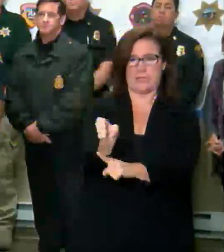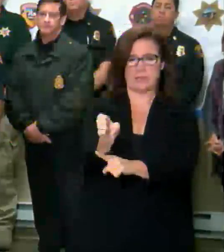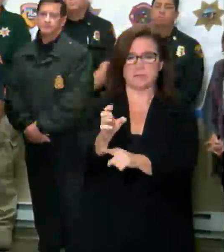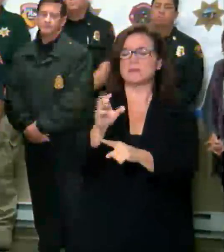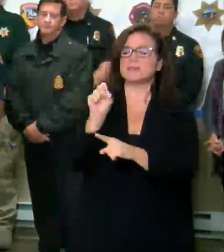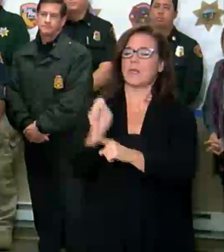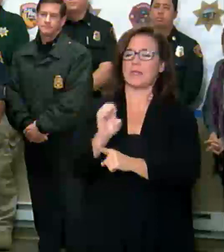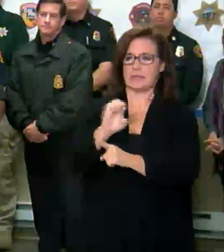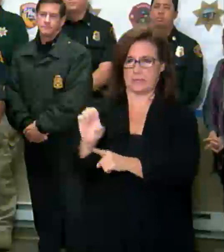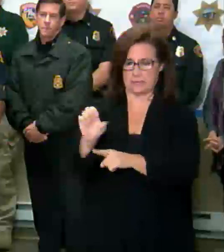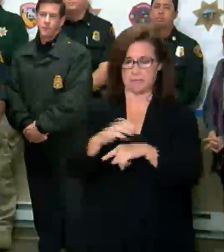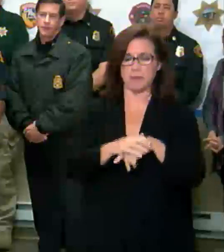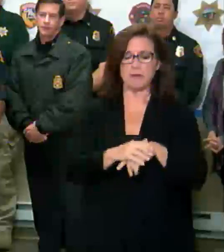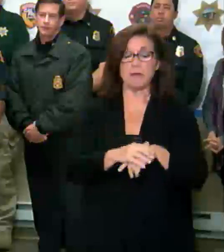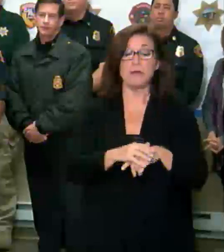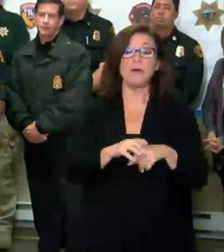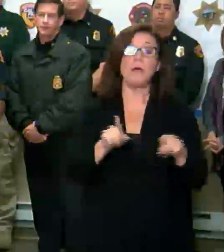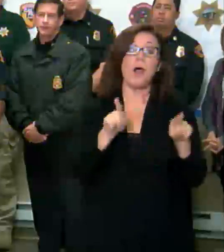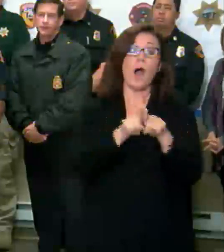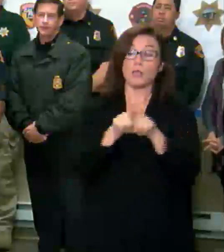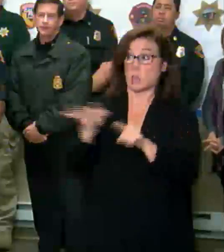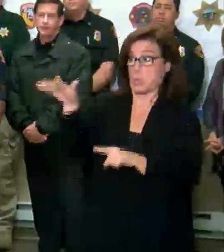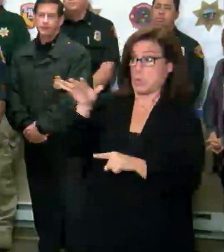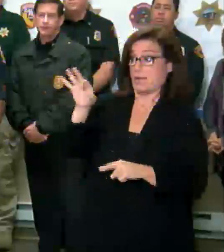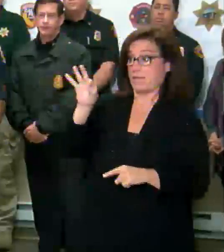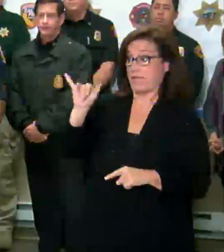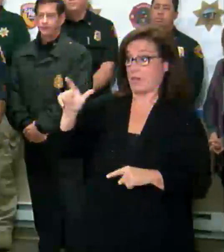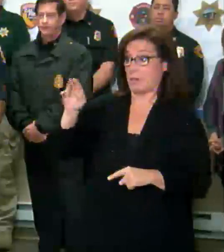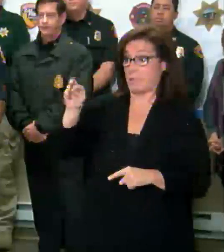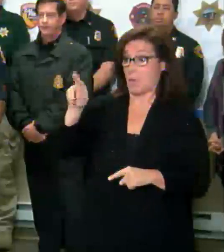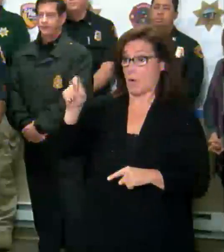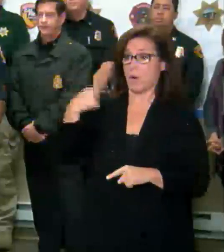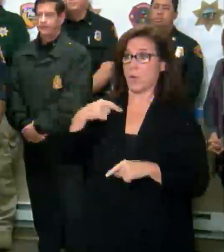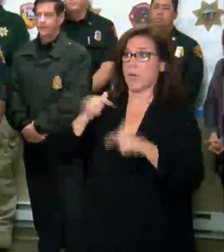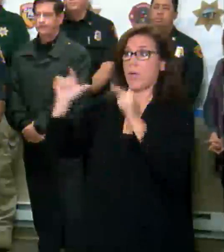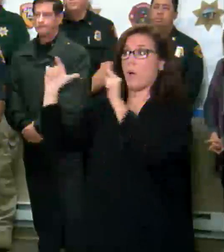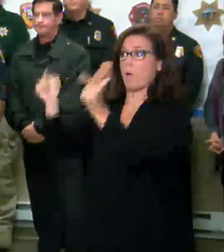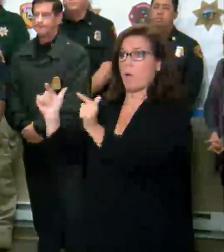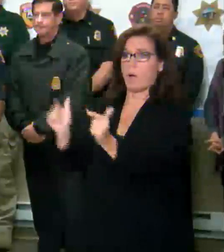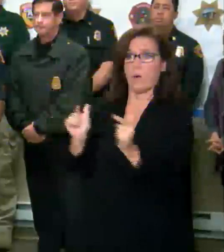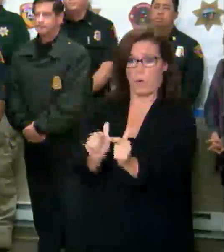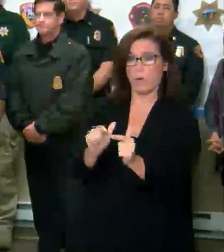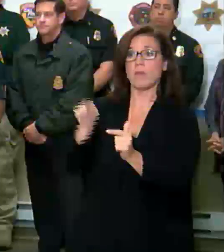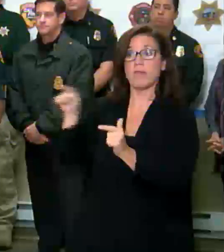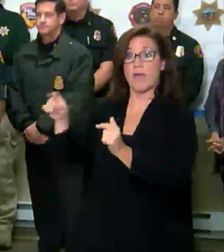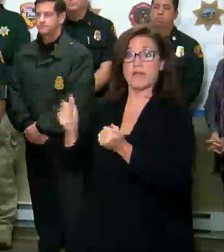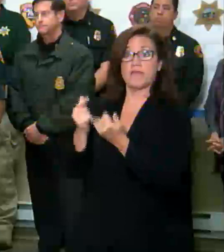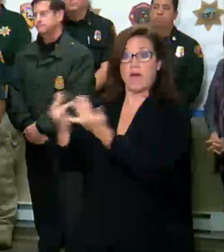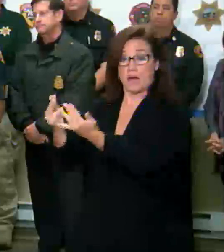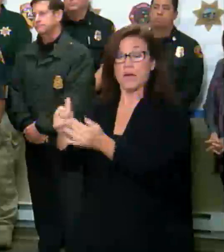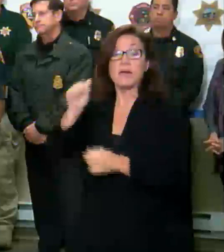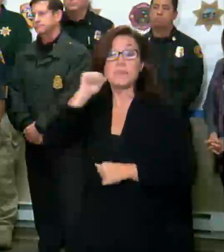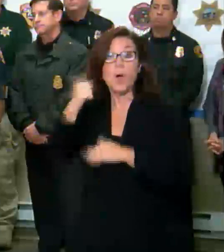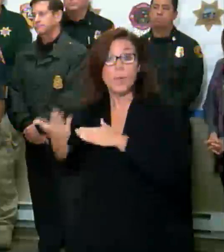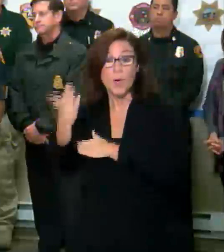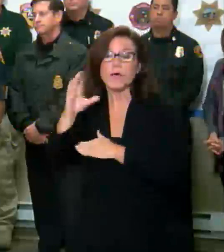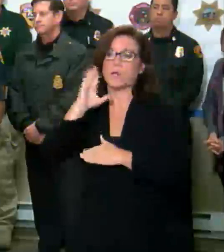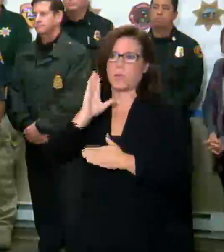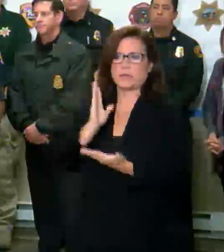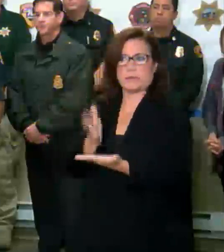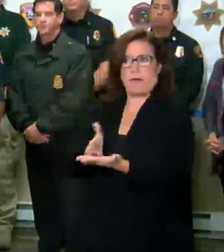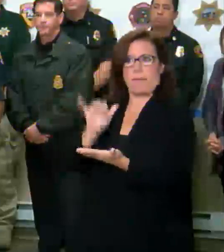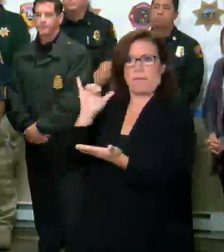were successful in our suppression activities above Fillmore, and as of tomorrow morning at 0800 we will be lifting